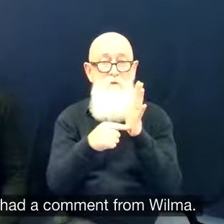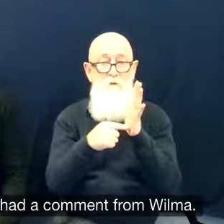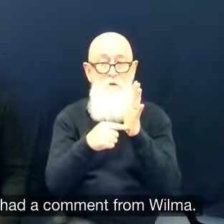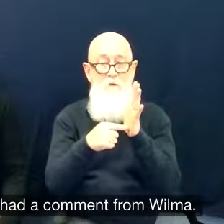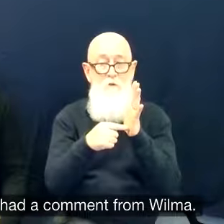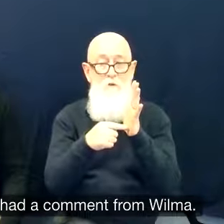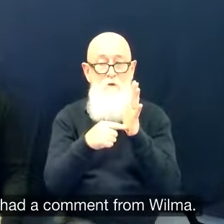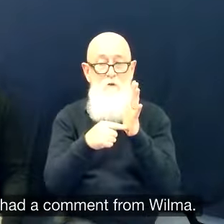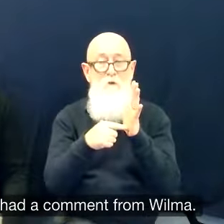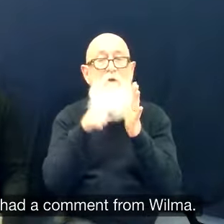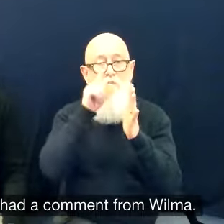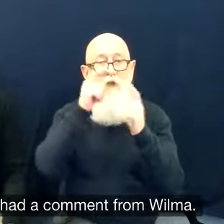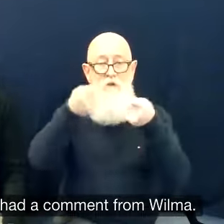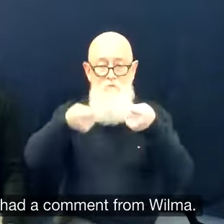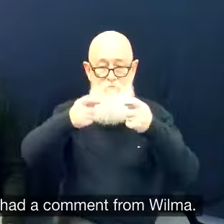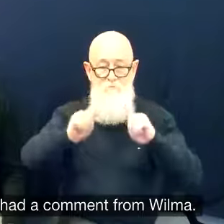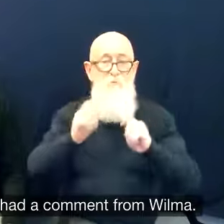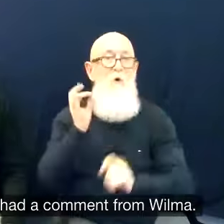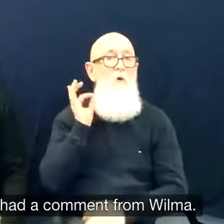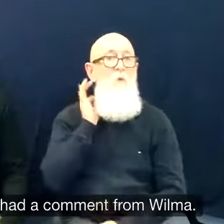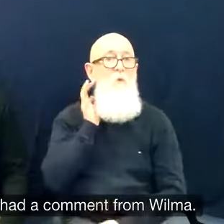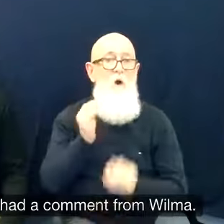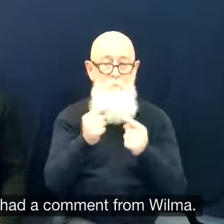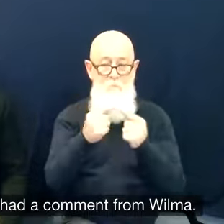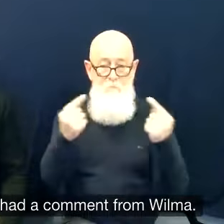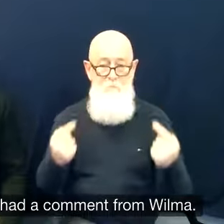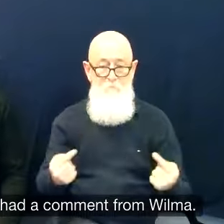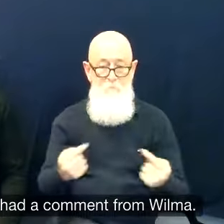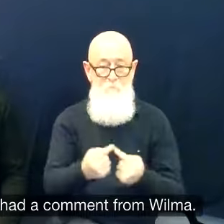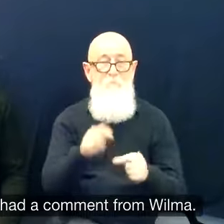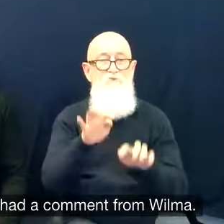And then you can go down to the white chat box if that helps anyone.